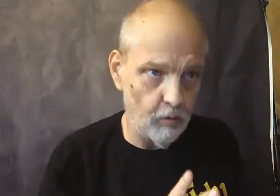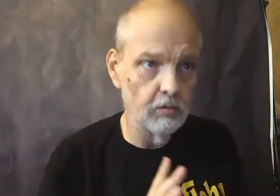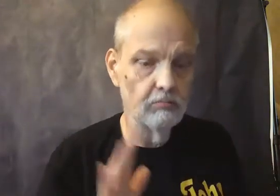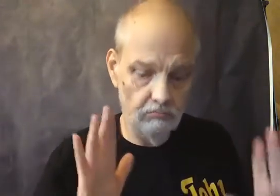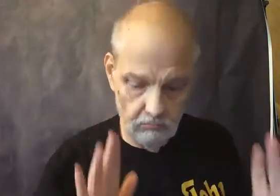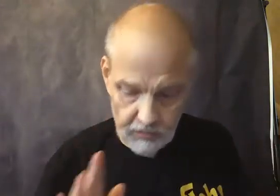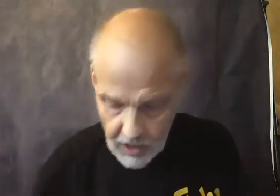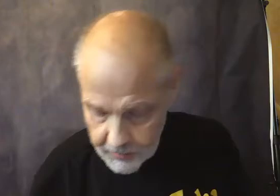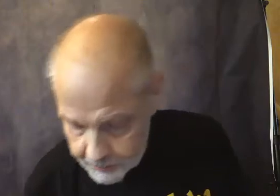formal sign.